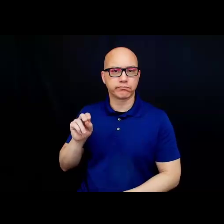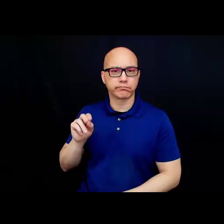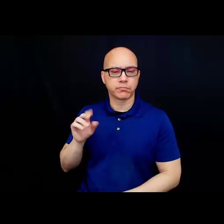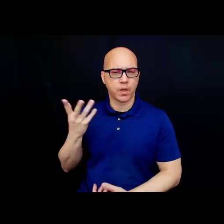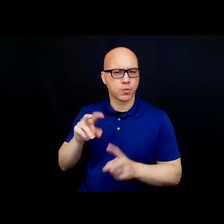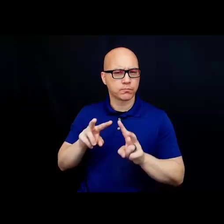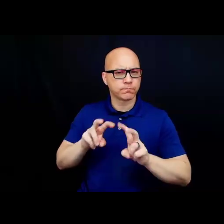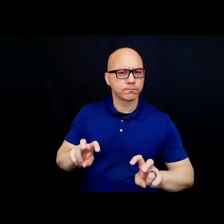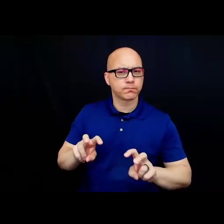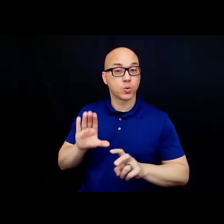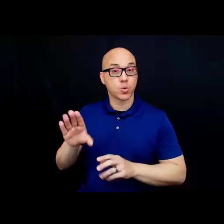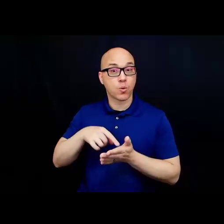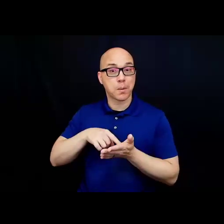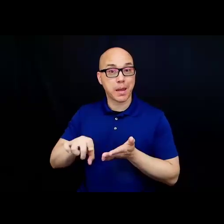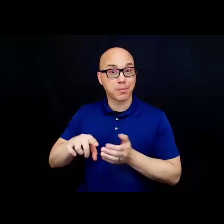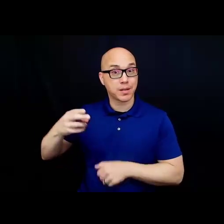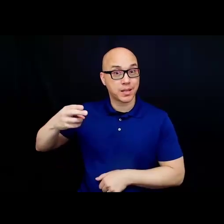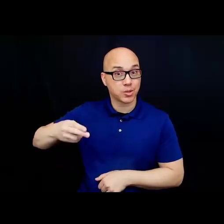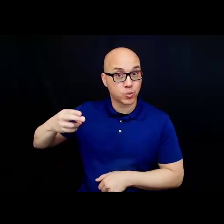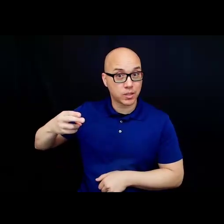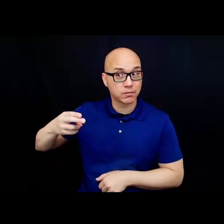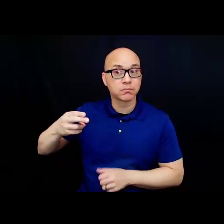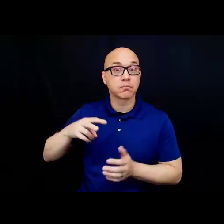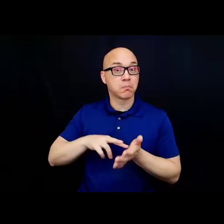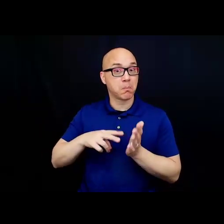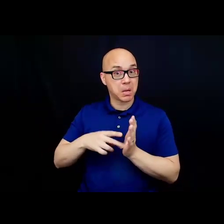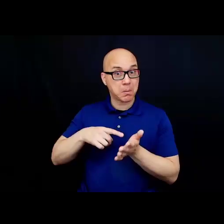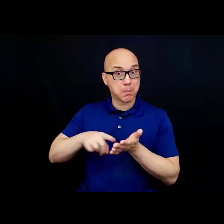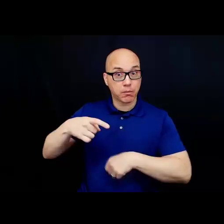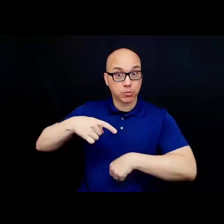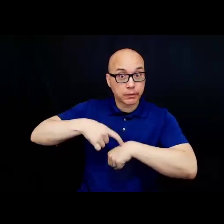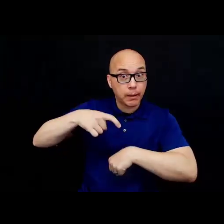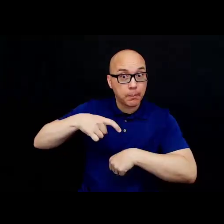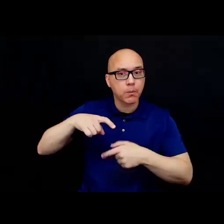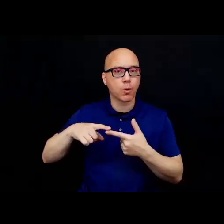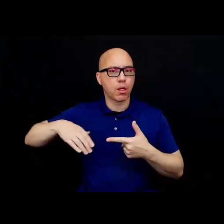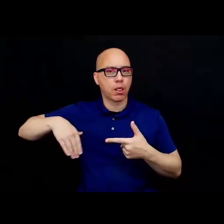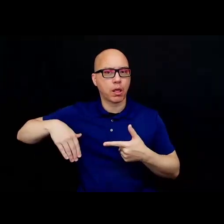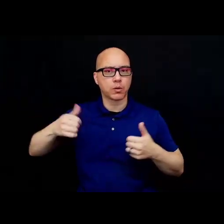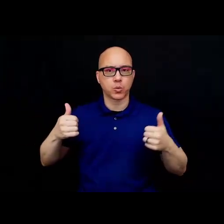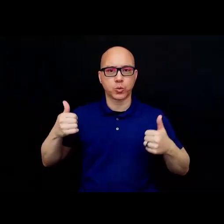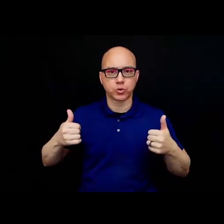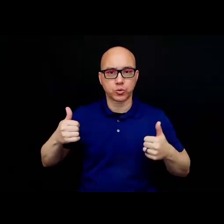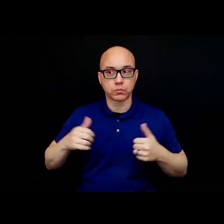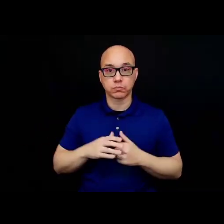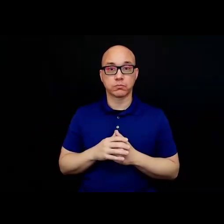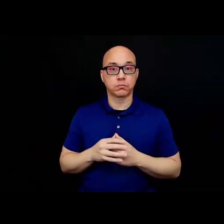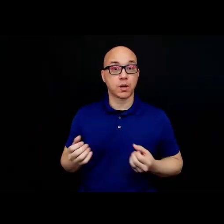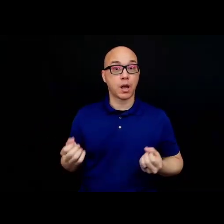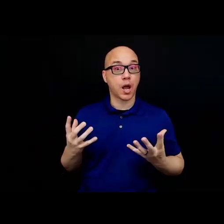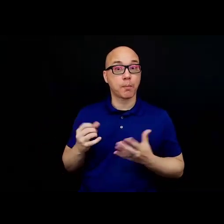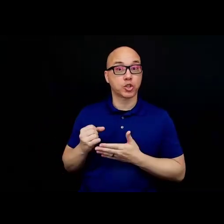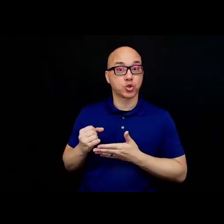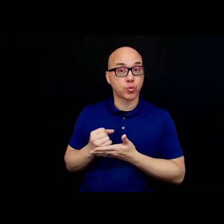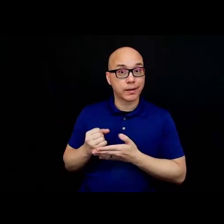history, they're looking to see, are you making on-time payments or late payments? What's your credit utilization?